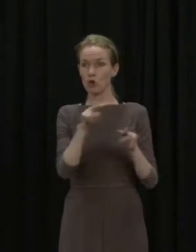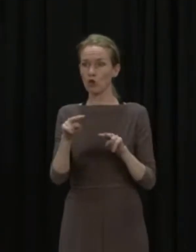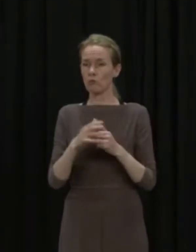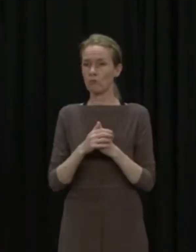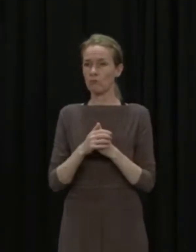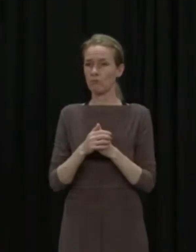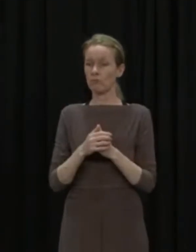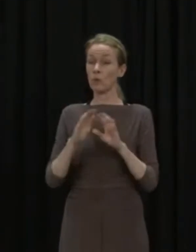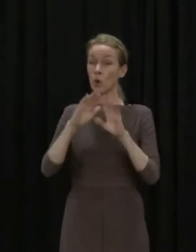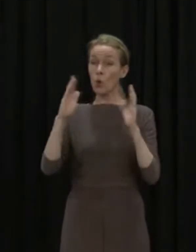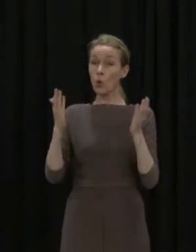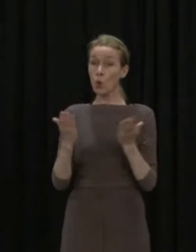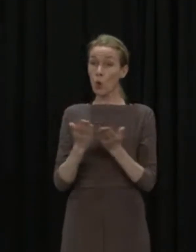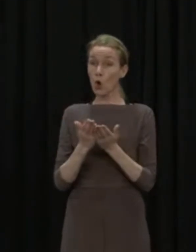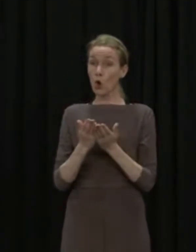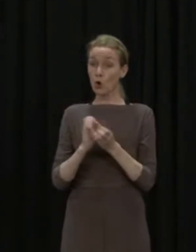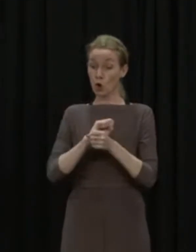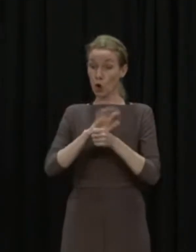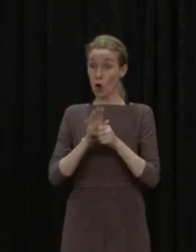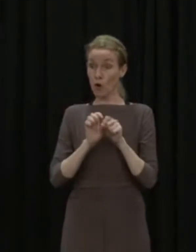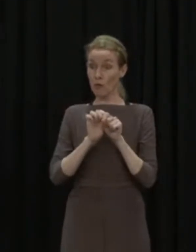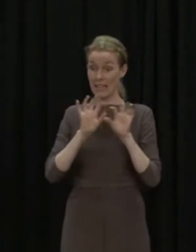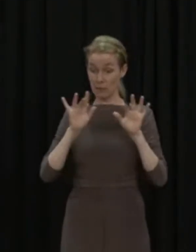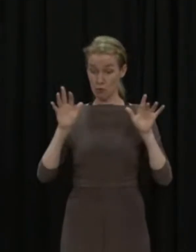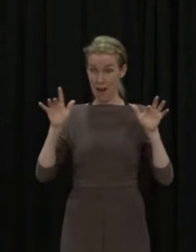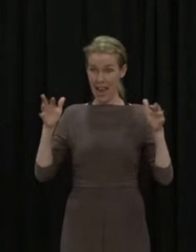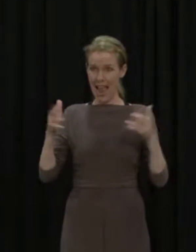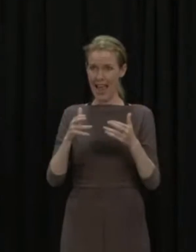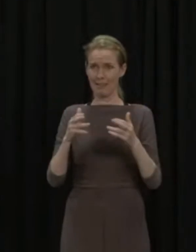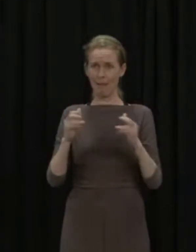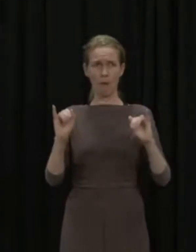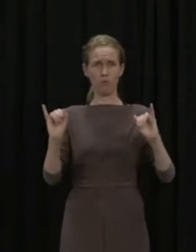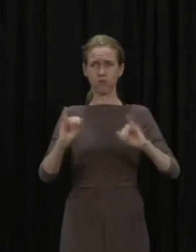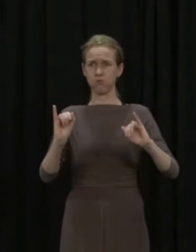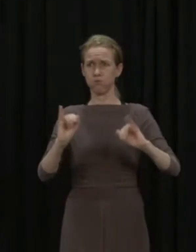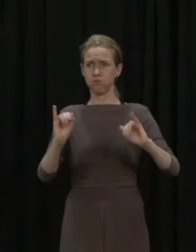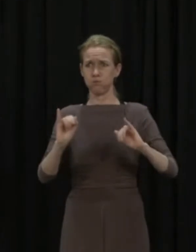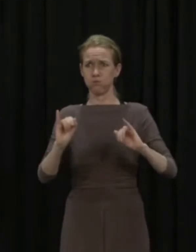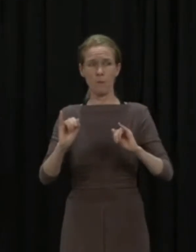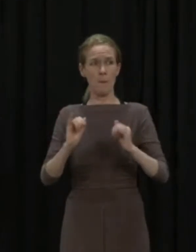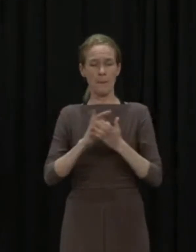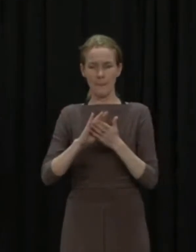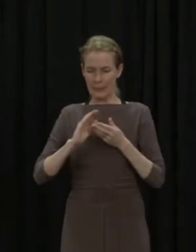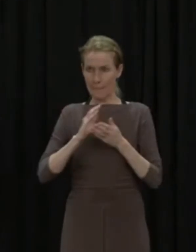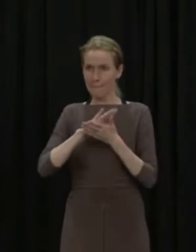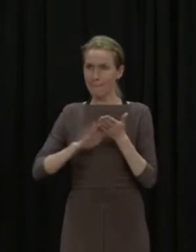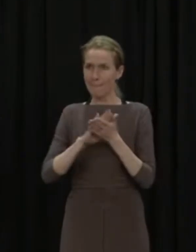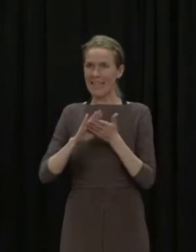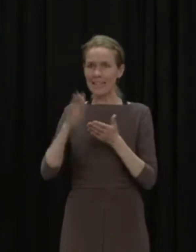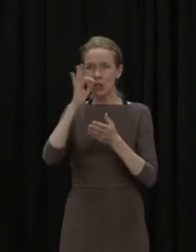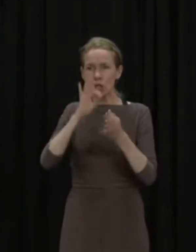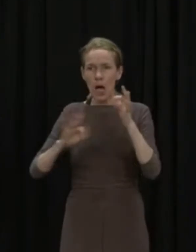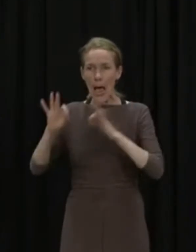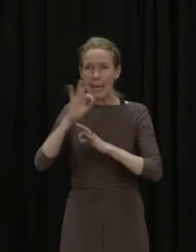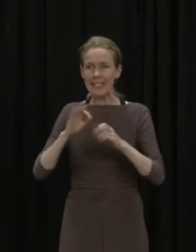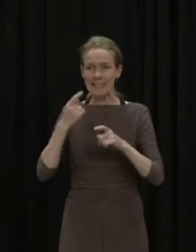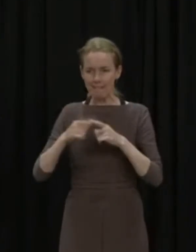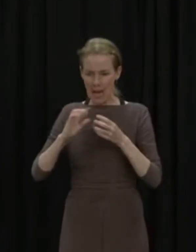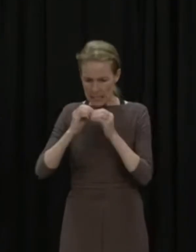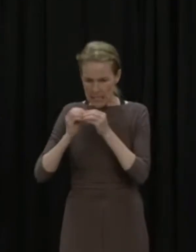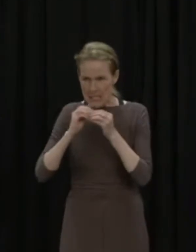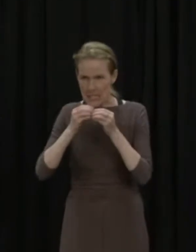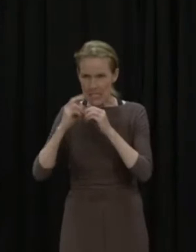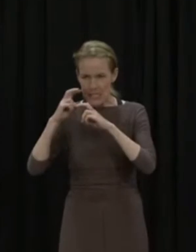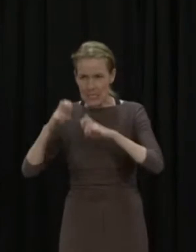crises, during this pandemic we've seen a very rapid movement in technological developments. And we